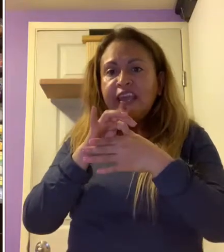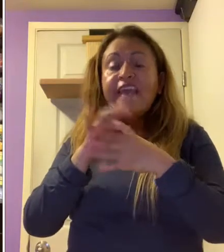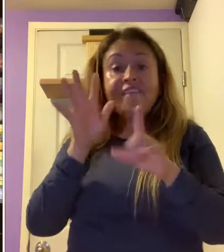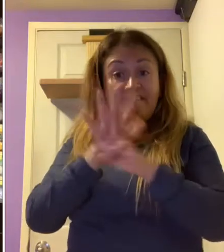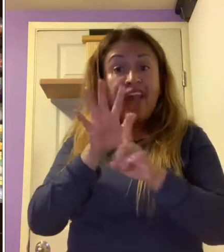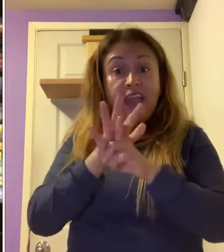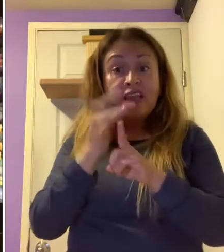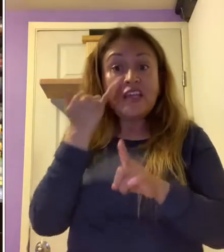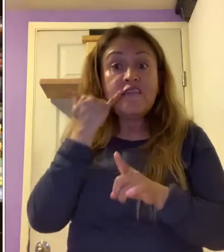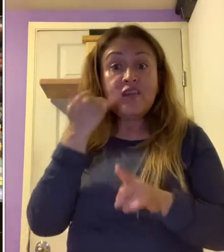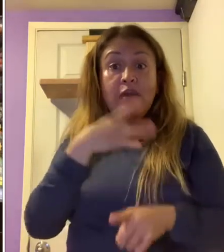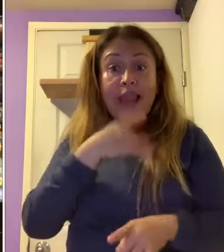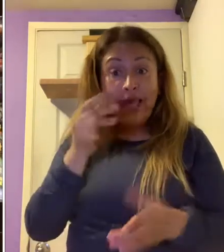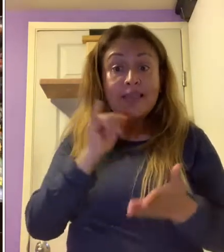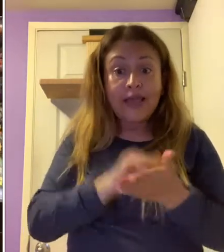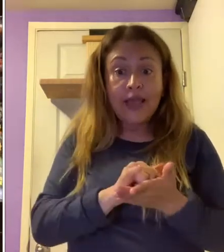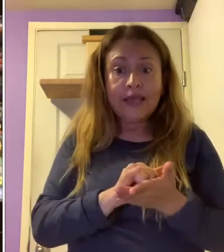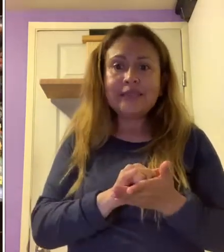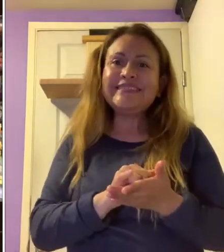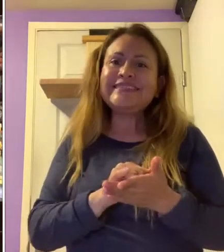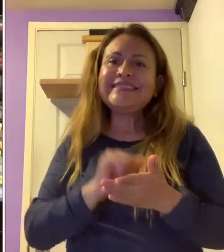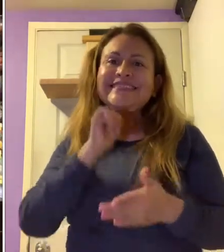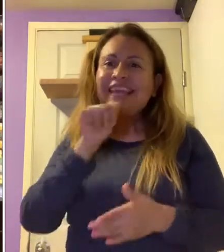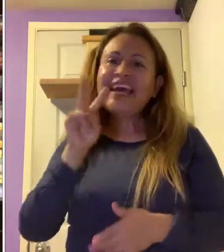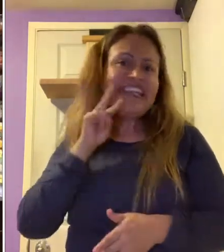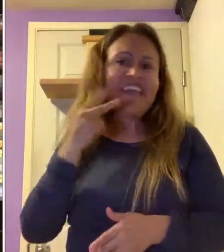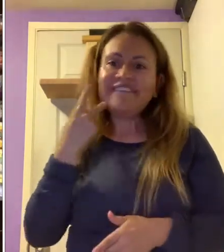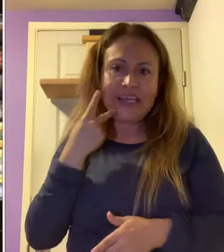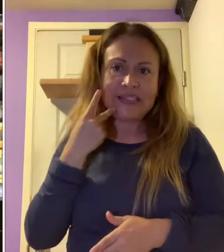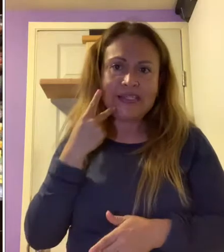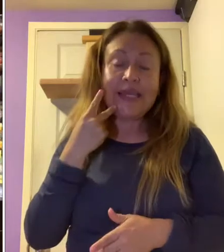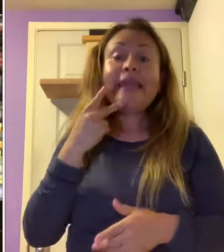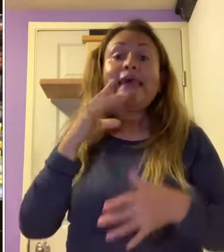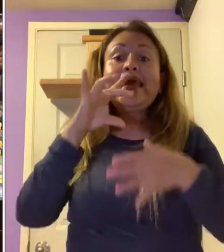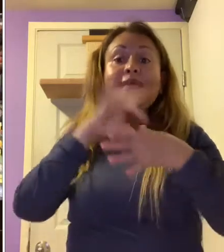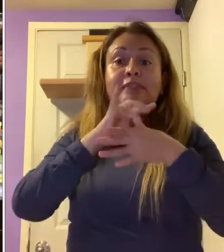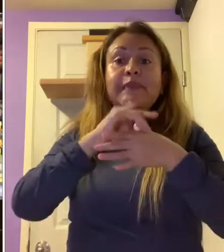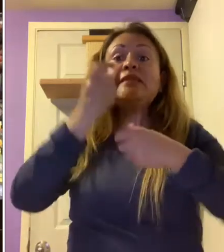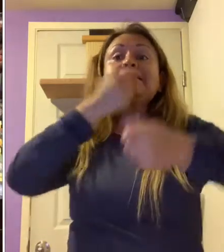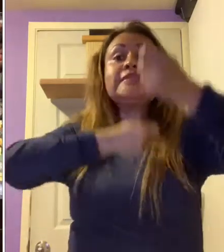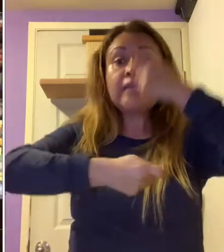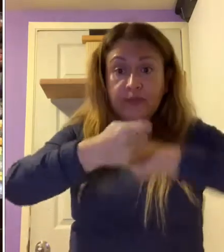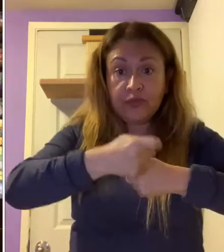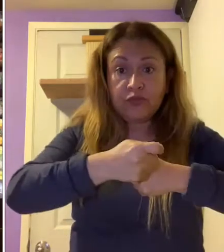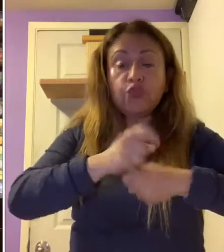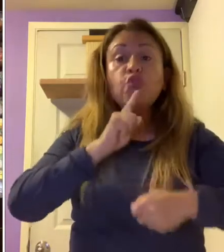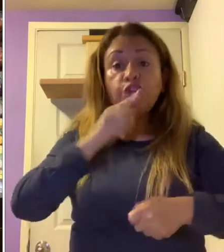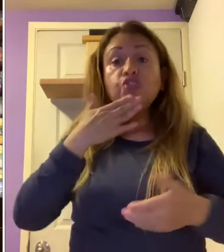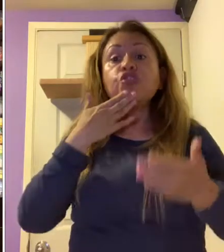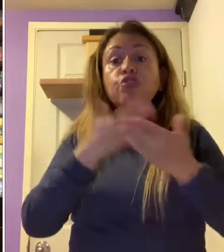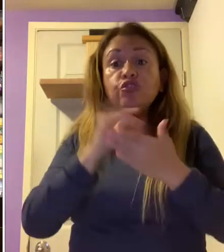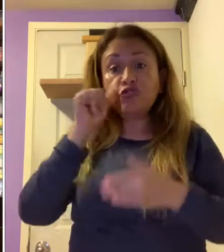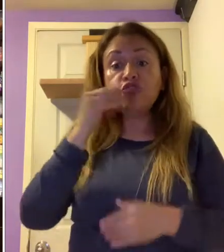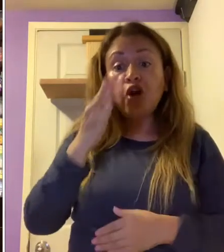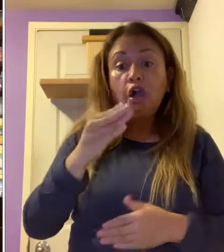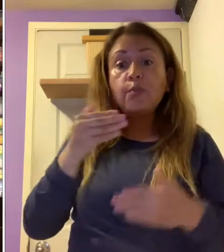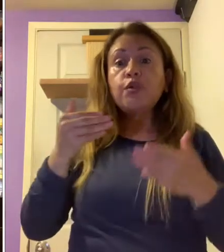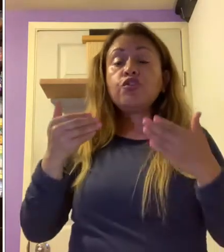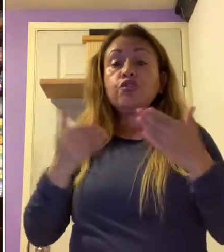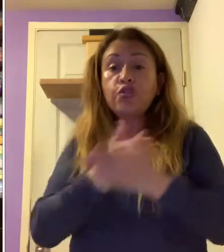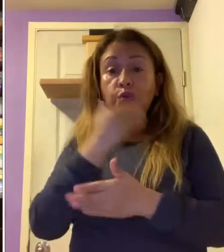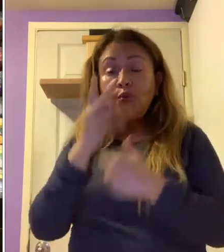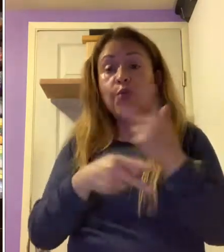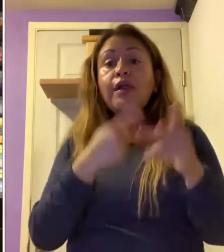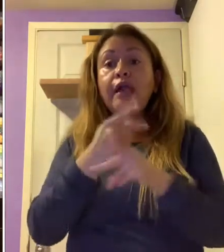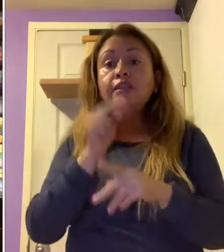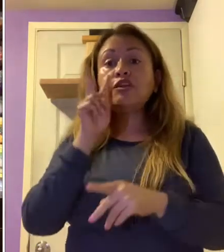whole video reviewing the Beyond Burger. Beyond Burger and Beyond Meat and stuff like this is not veggie burgers. It's a meat substitute. And they do a mighty fine job,